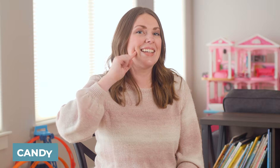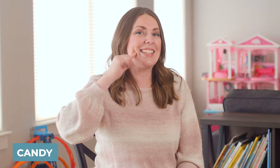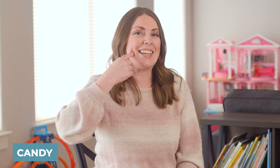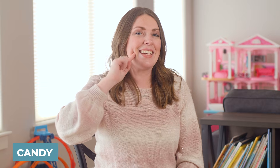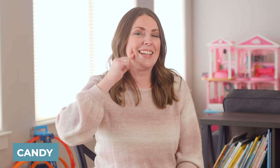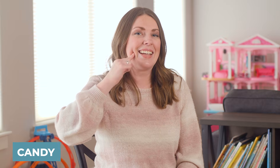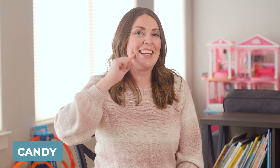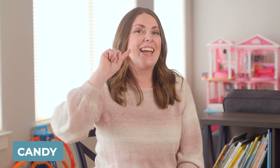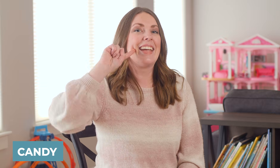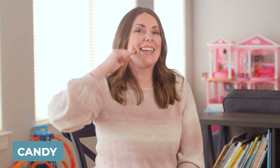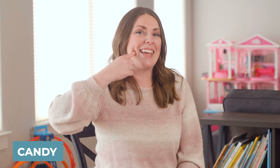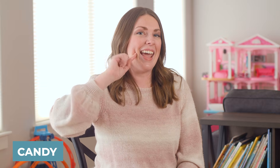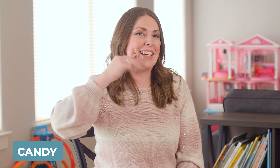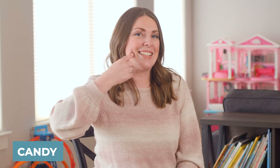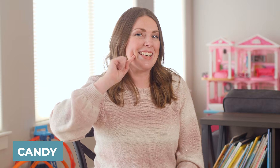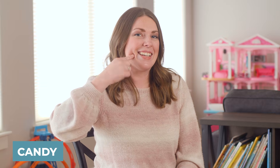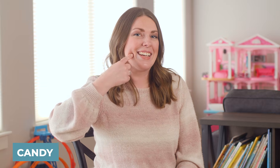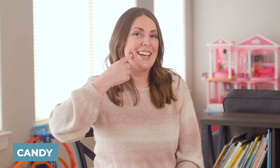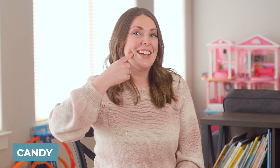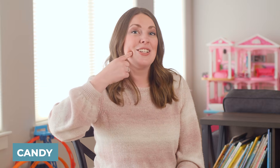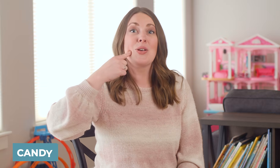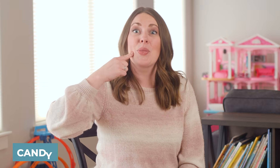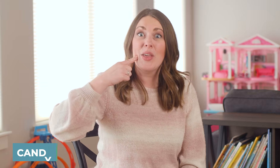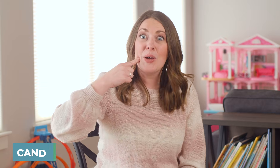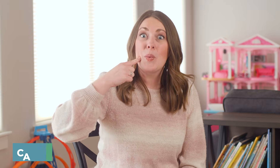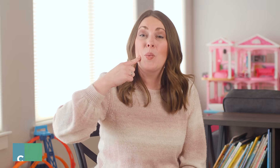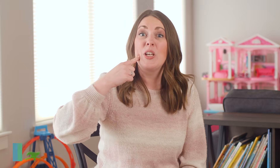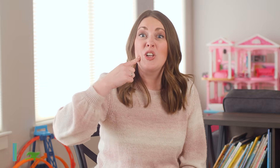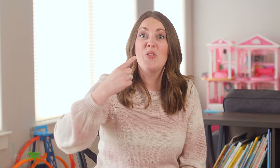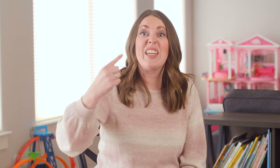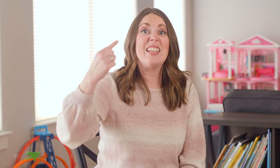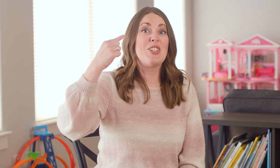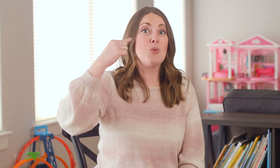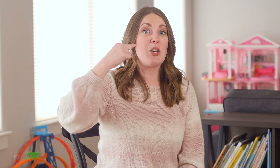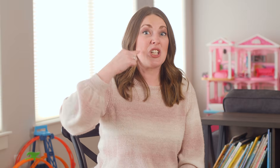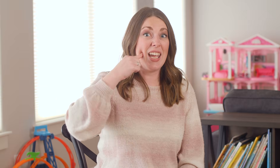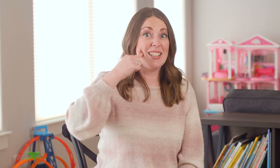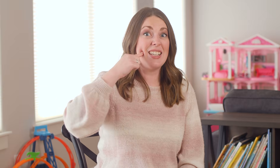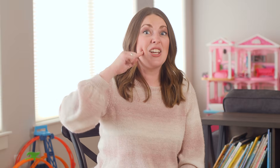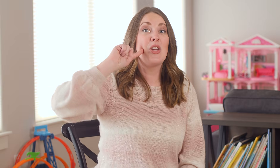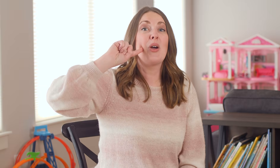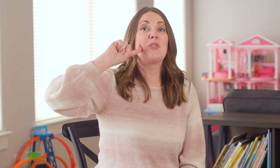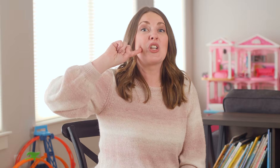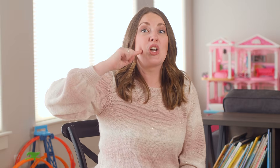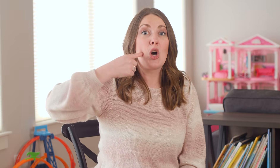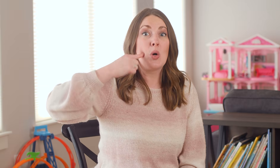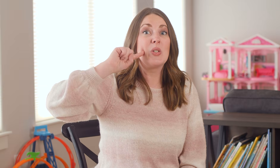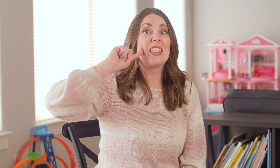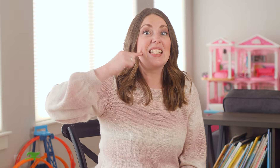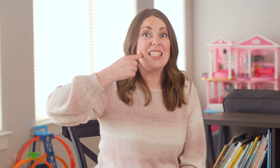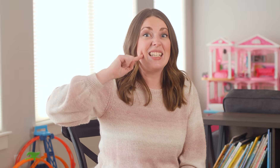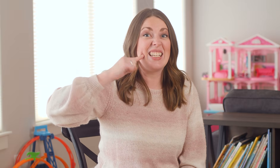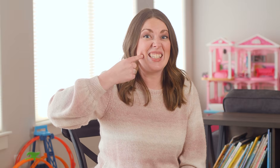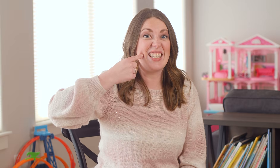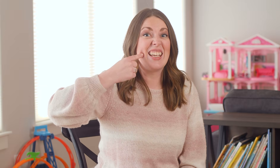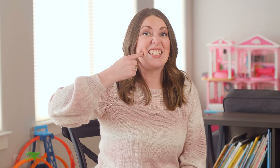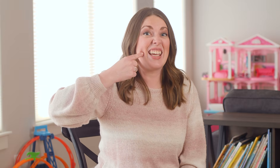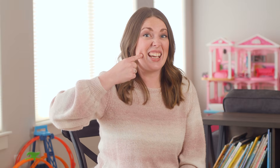Candy, candy. So think when you've eaten too much candy, you have to go to the dentist to get a